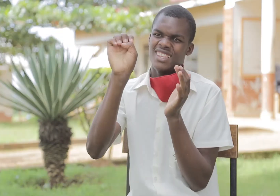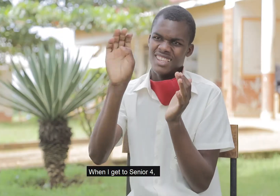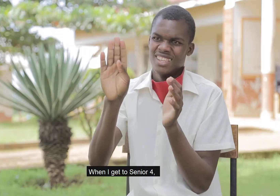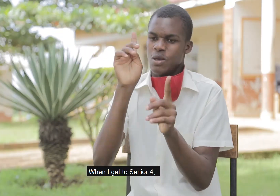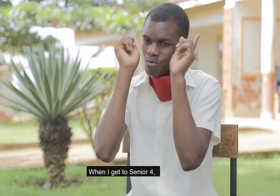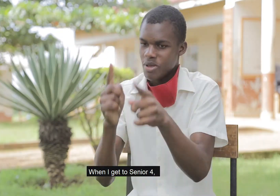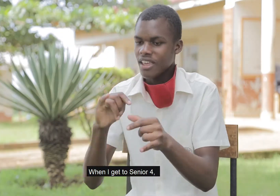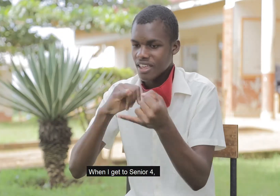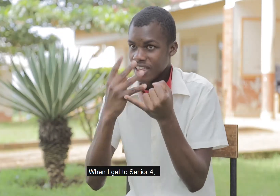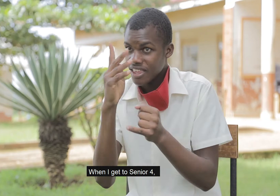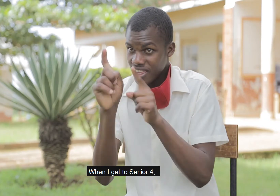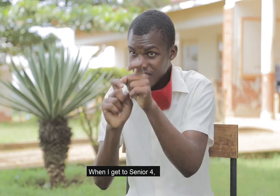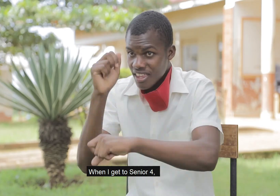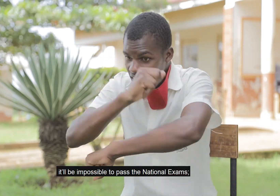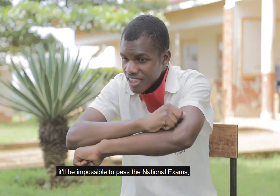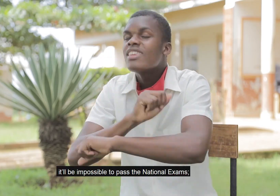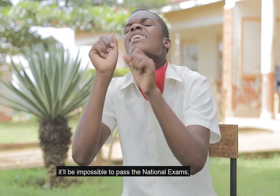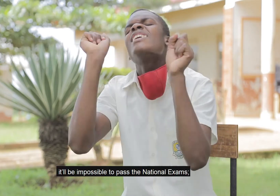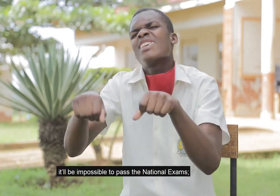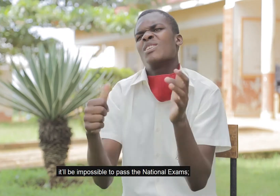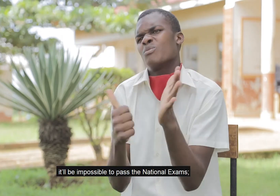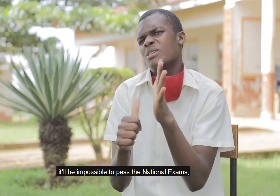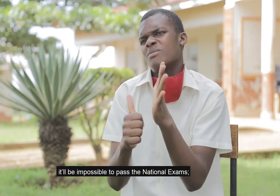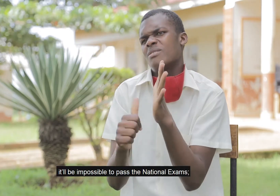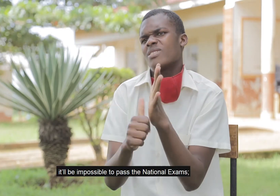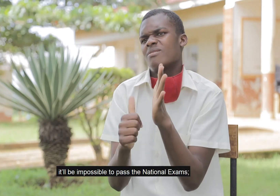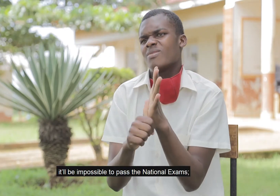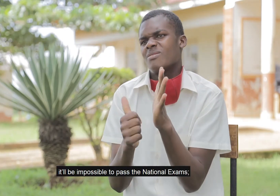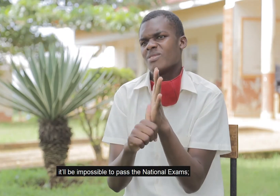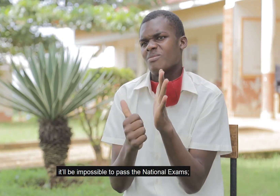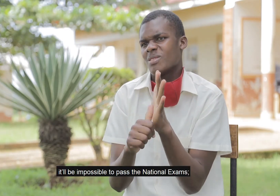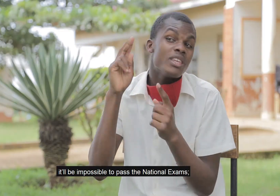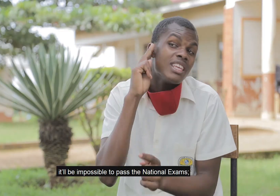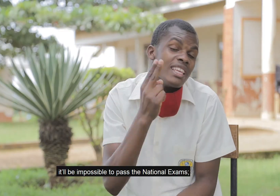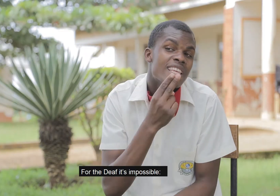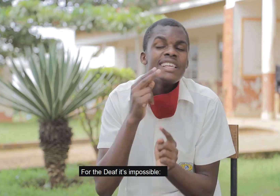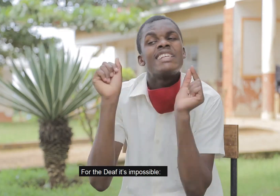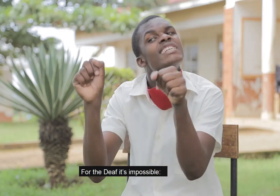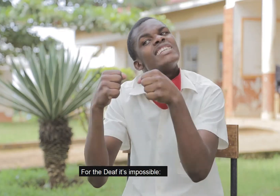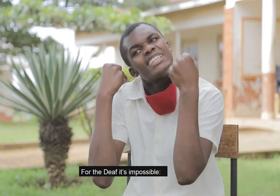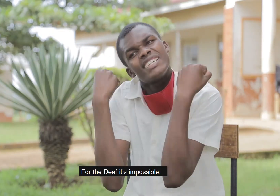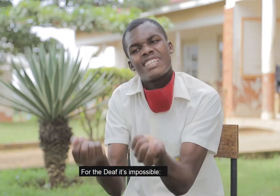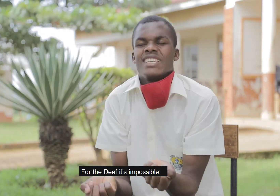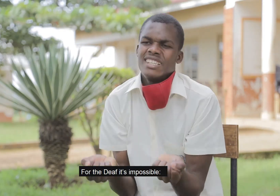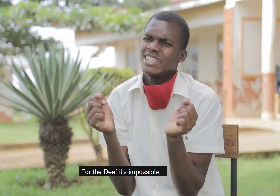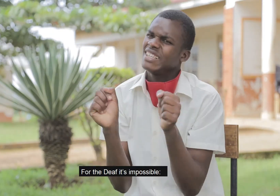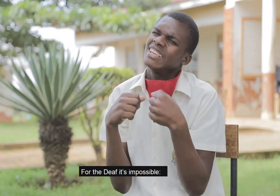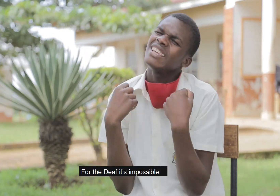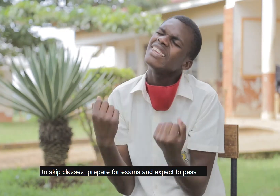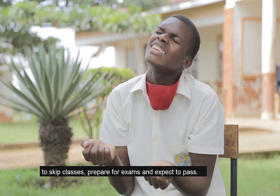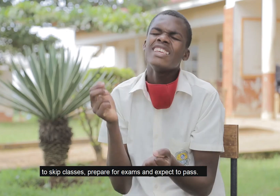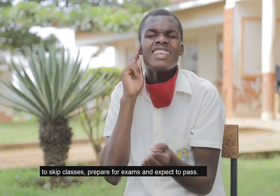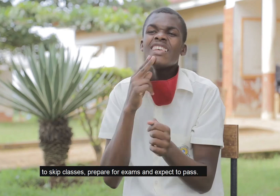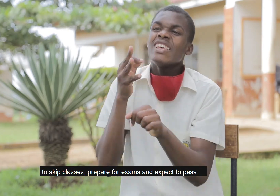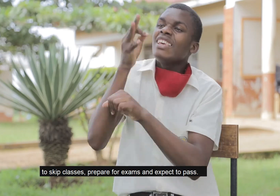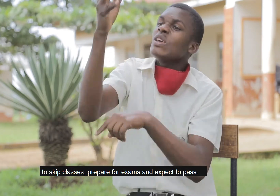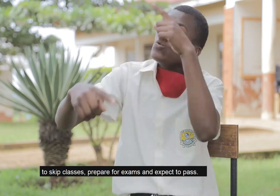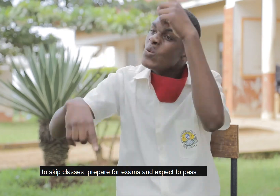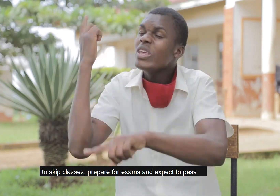When I get to Senior 4, it will be impossible to pass the national exams. For the deaf, it's impossible to skip classes, prepare